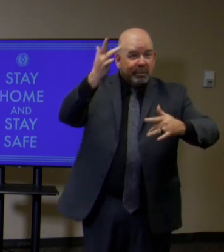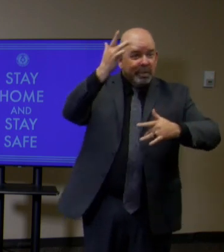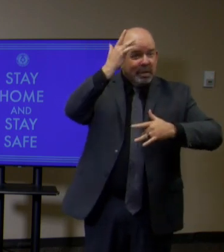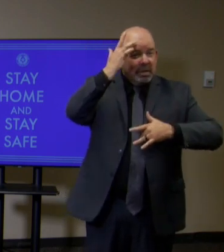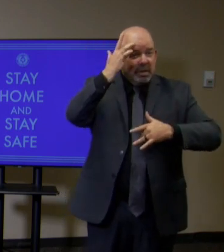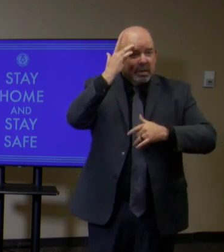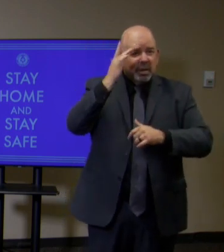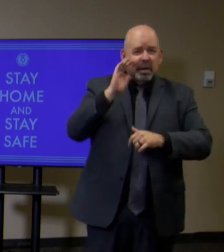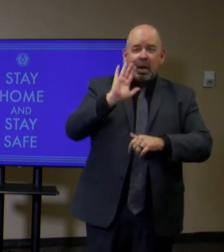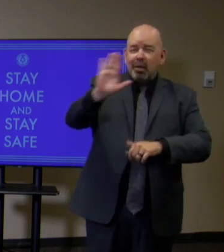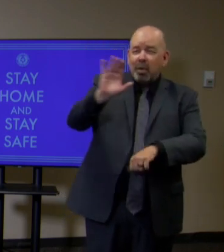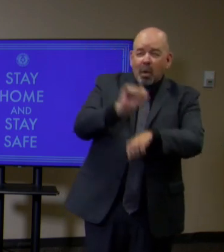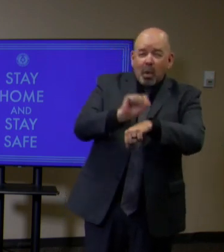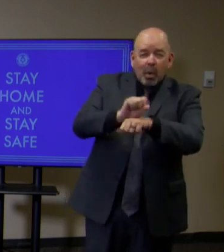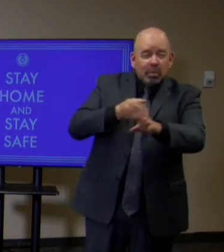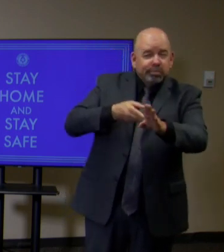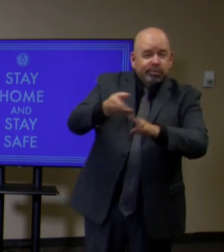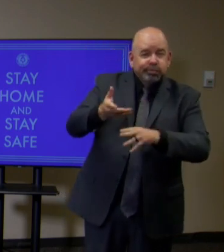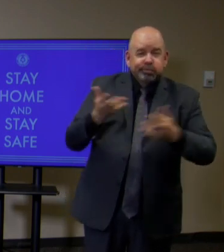are in those